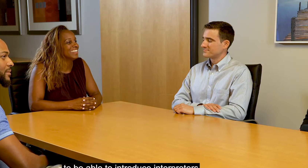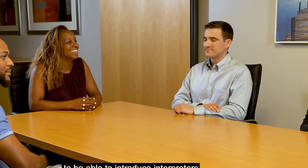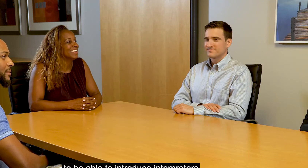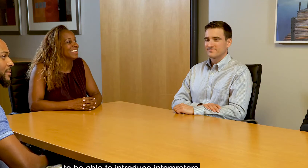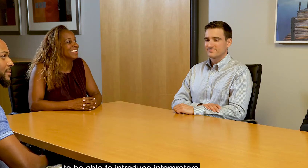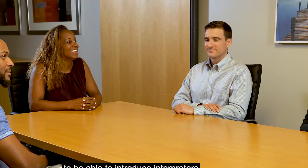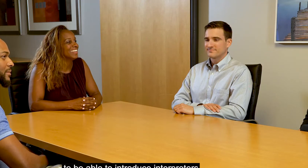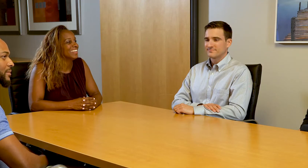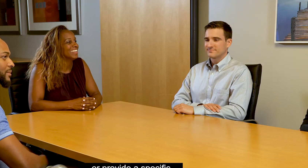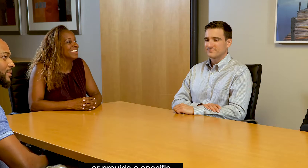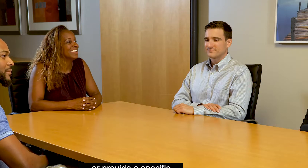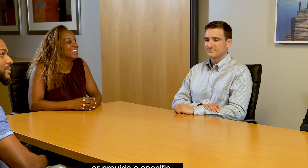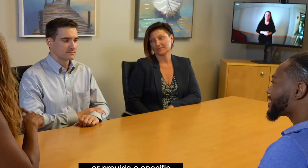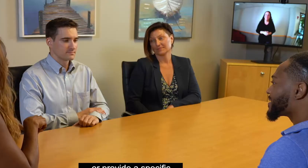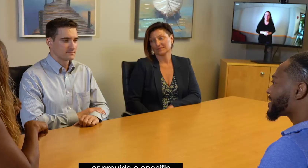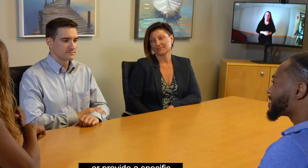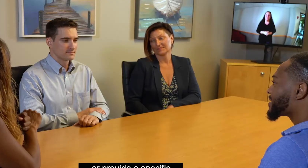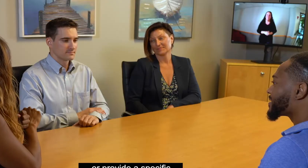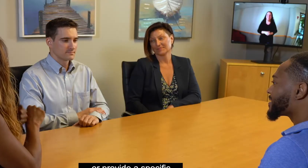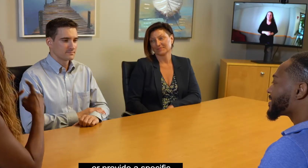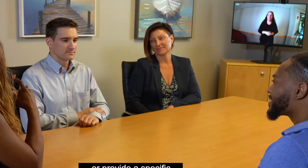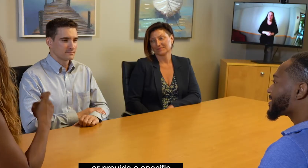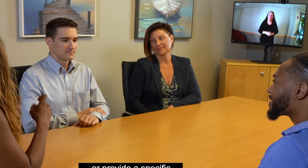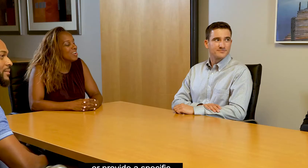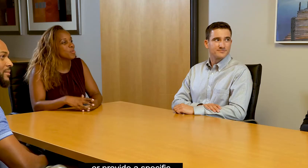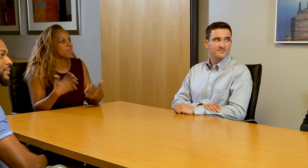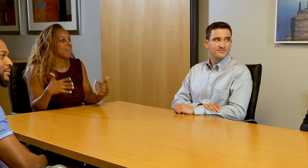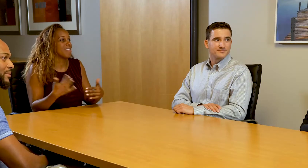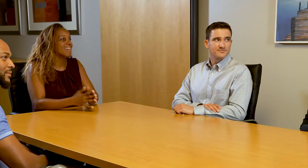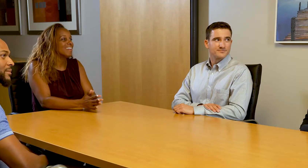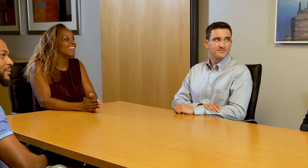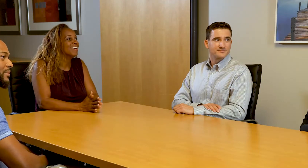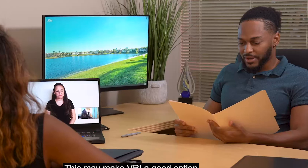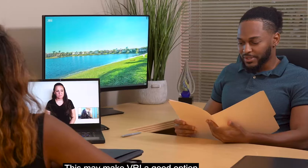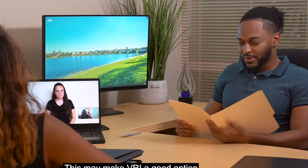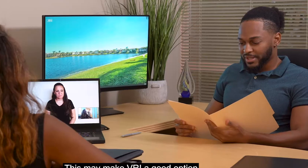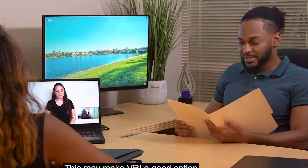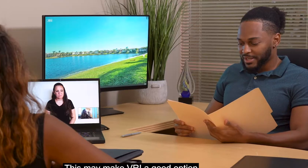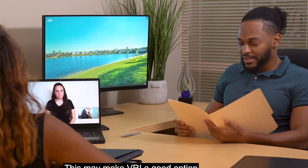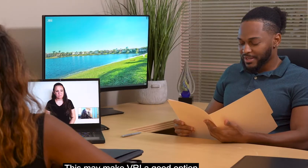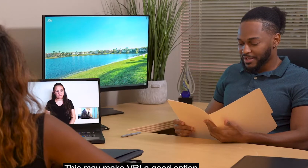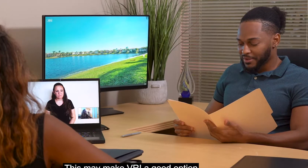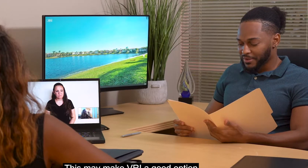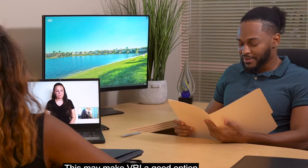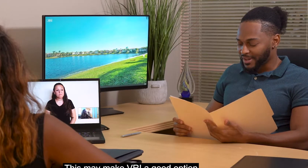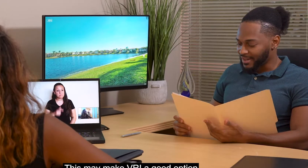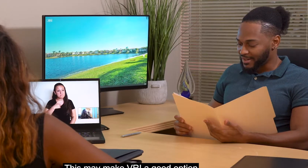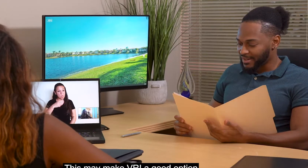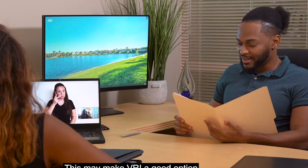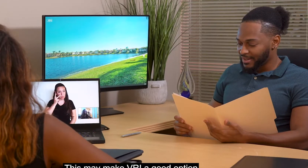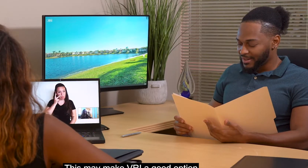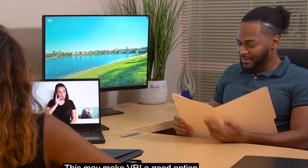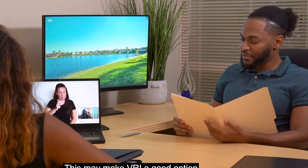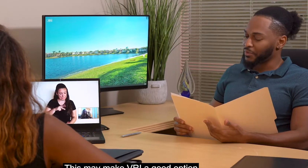to clients ahead of time, or provide a specific interpreter upon request. This may make VRI a good option